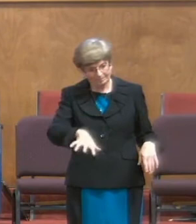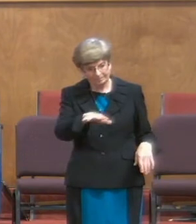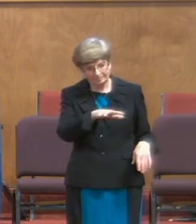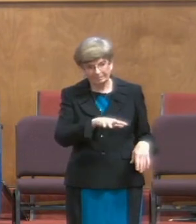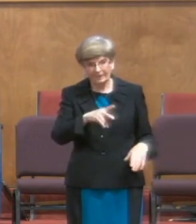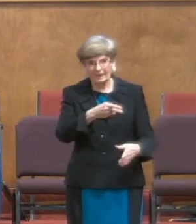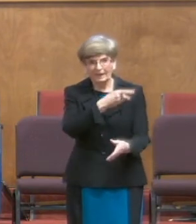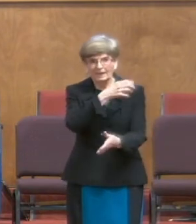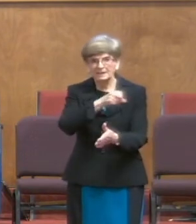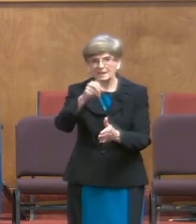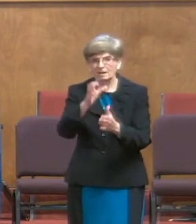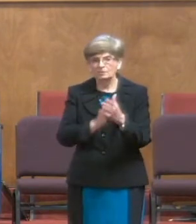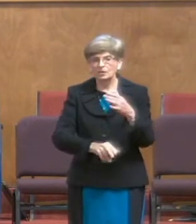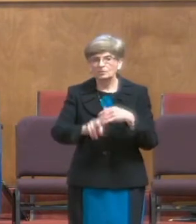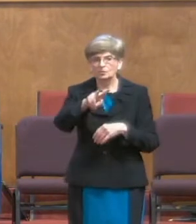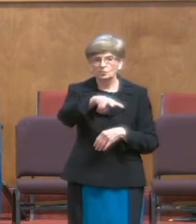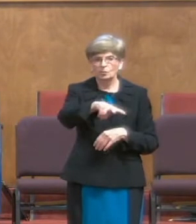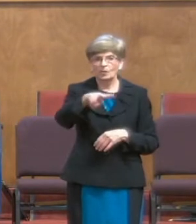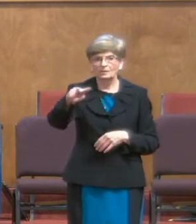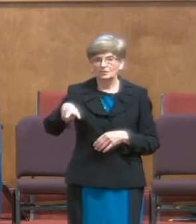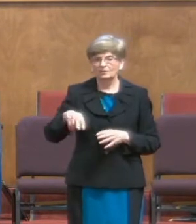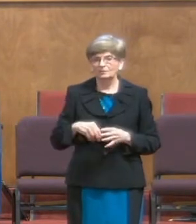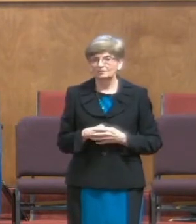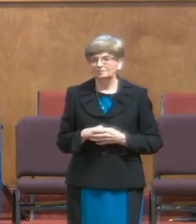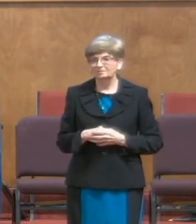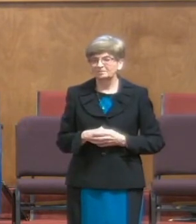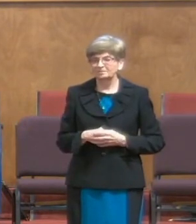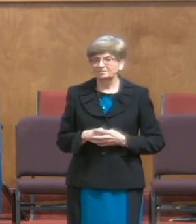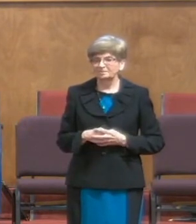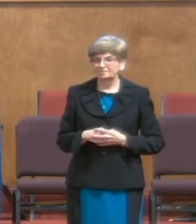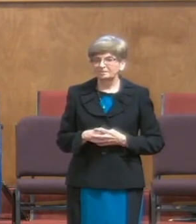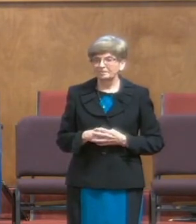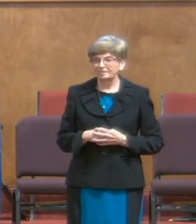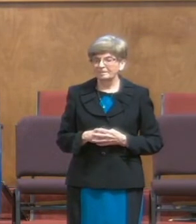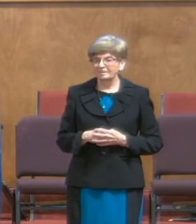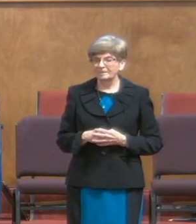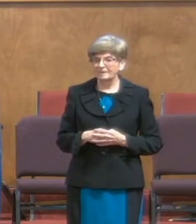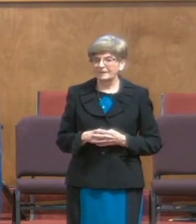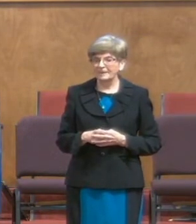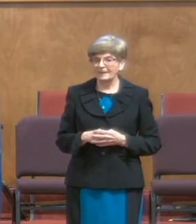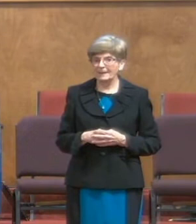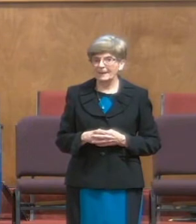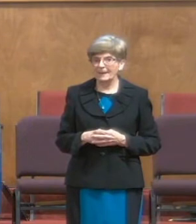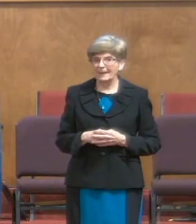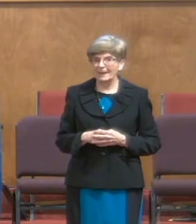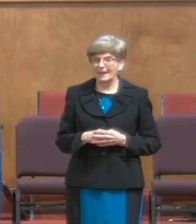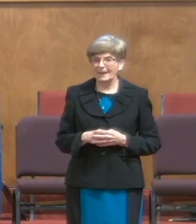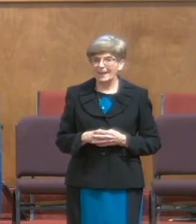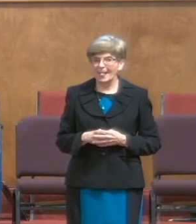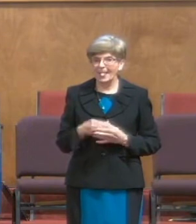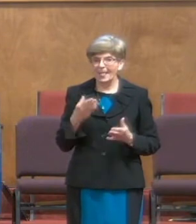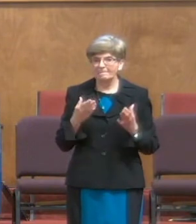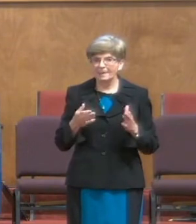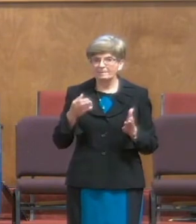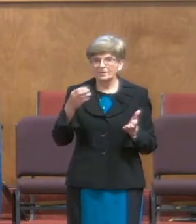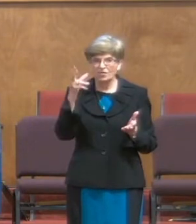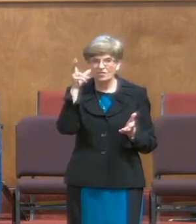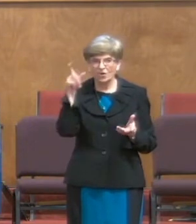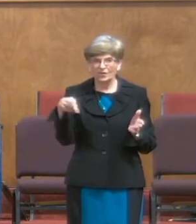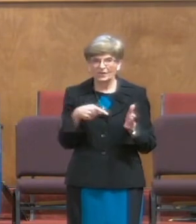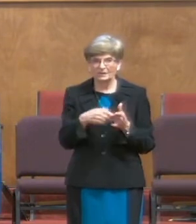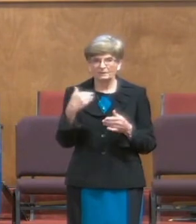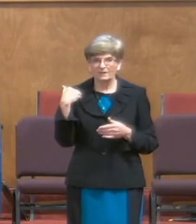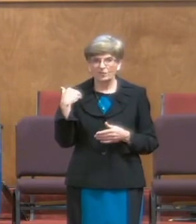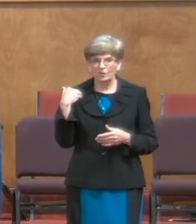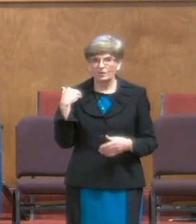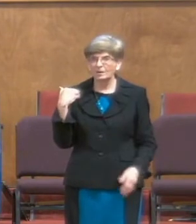Psalm 22. Psalm 22 says this again. Maybe you'll recognize this. My God,